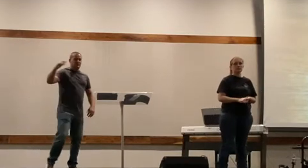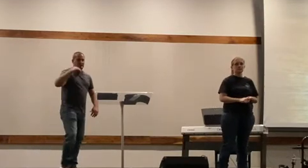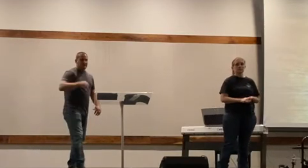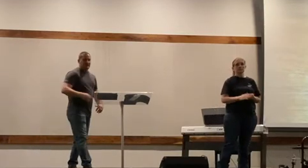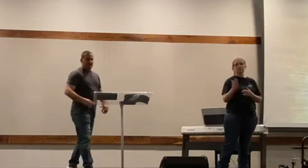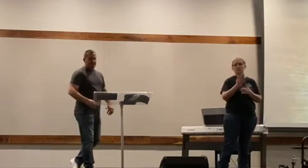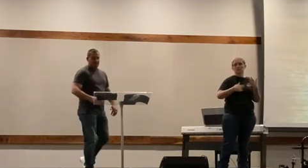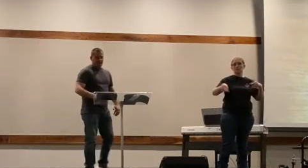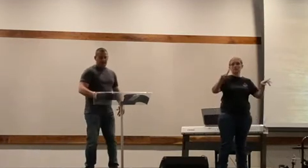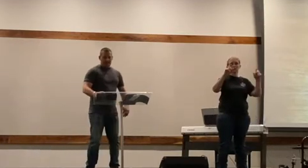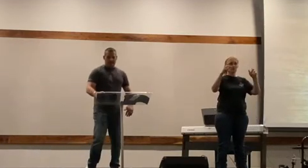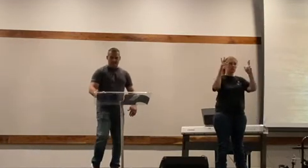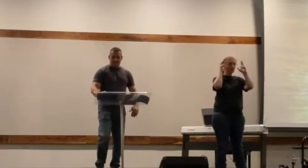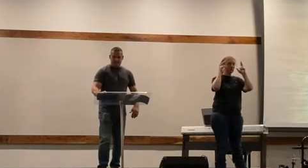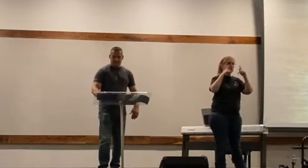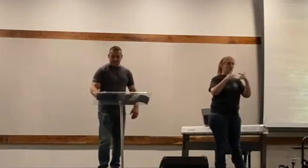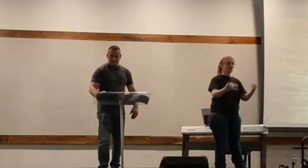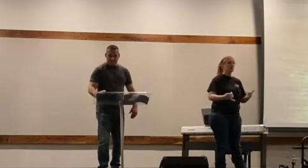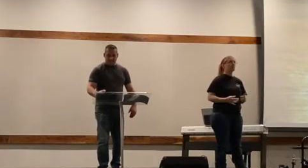Some of you need to be listening right now.